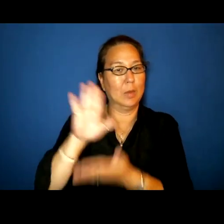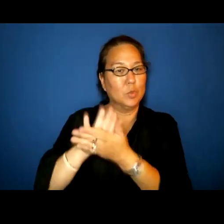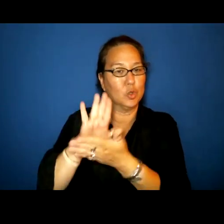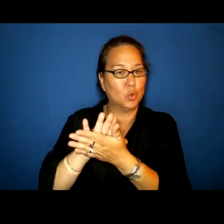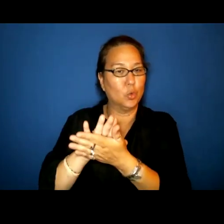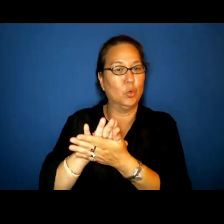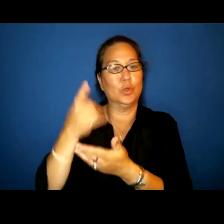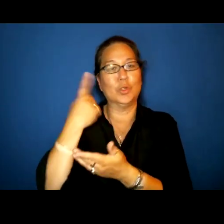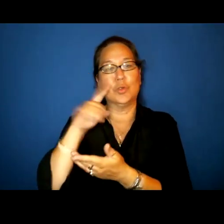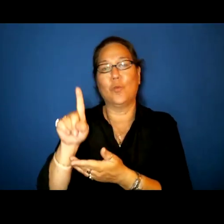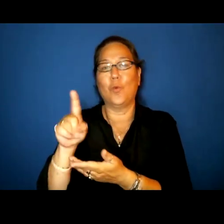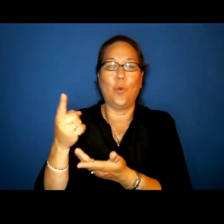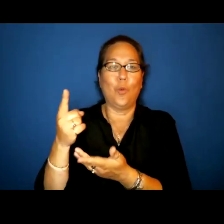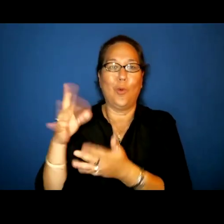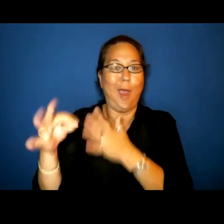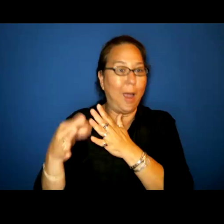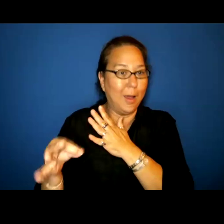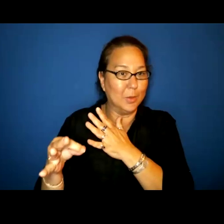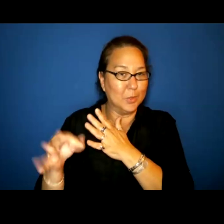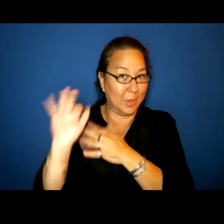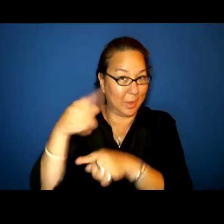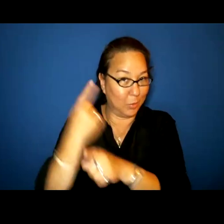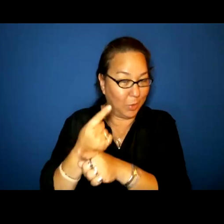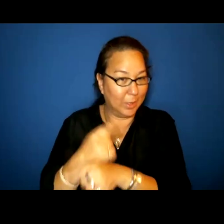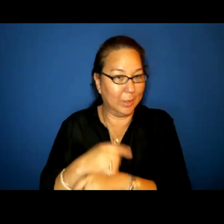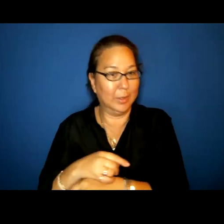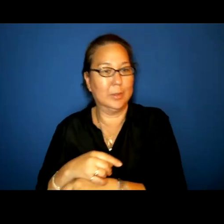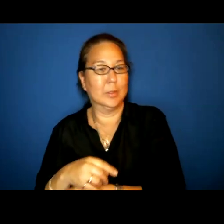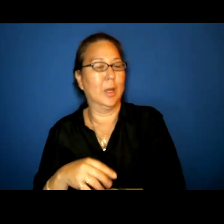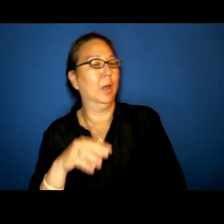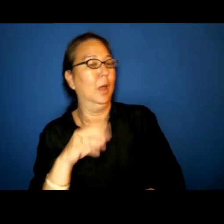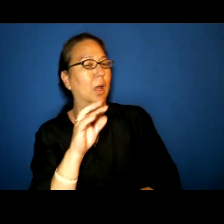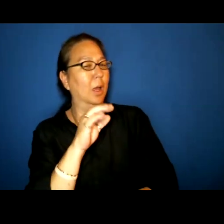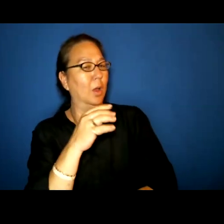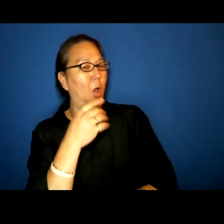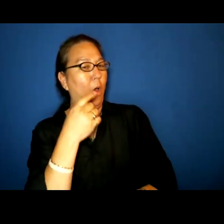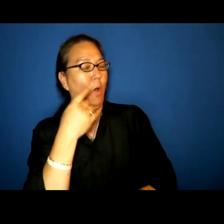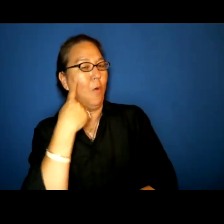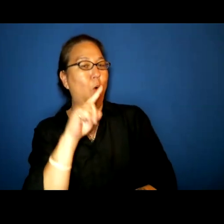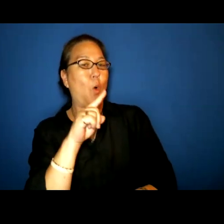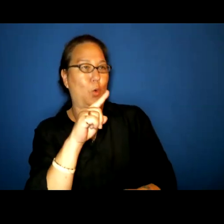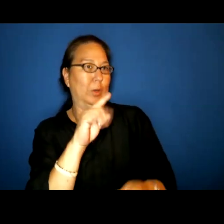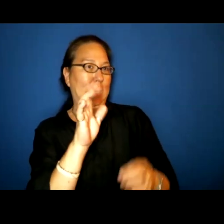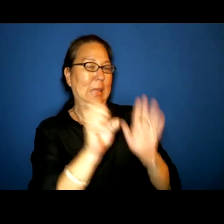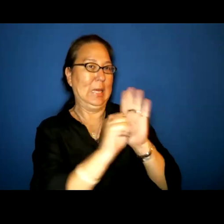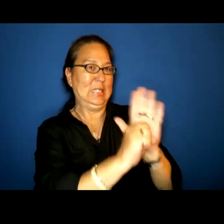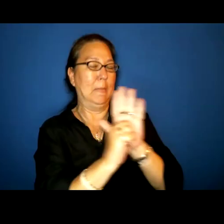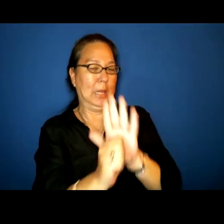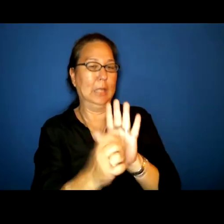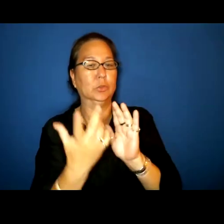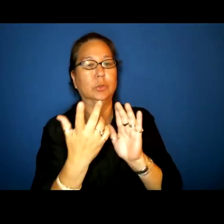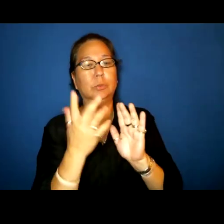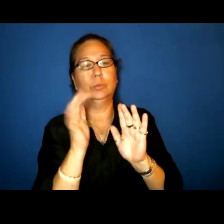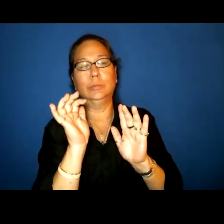For any of the simulations or the things we have talked about, the process for how families rank